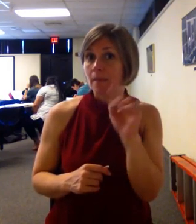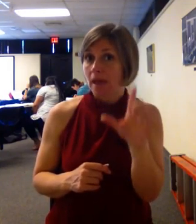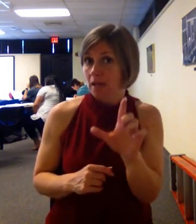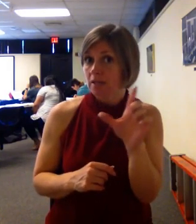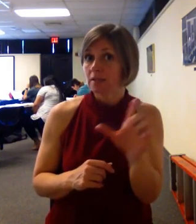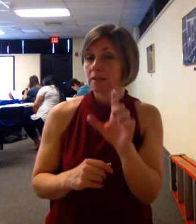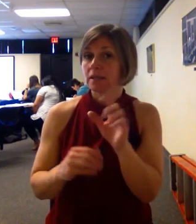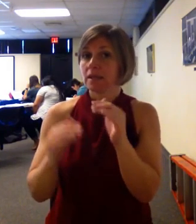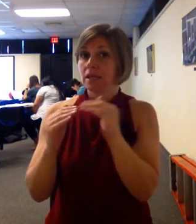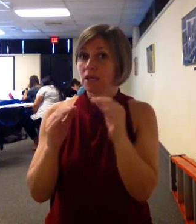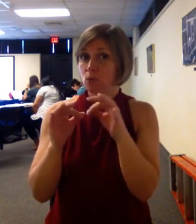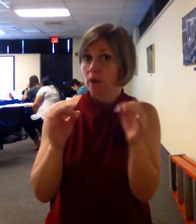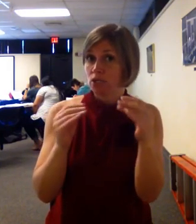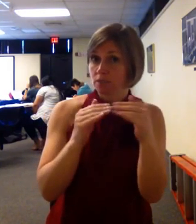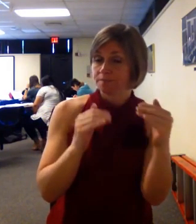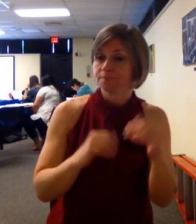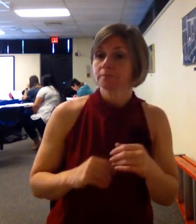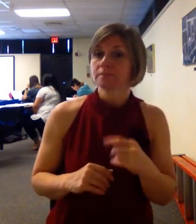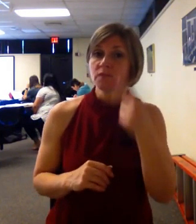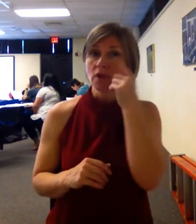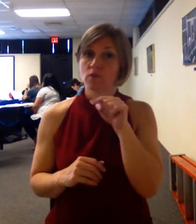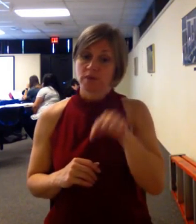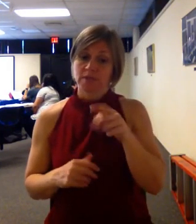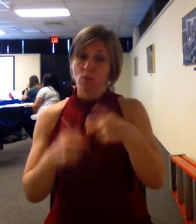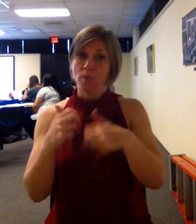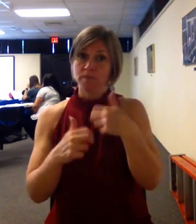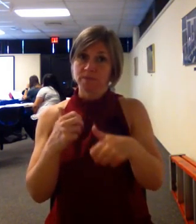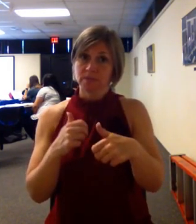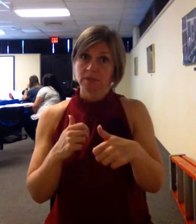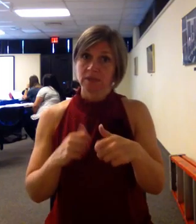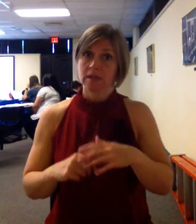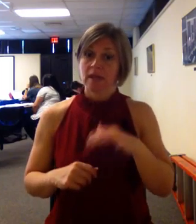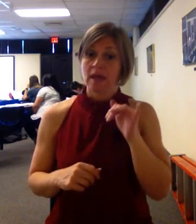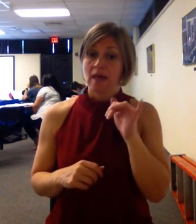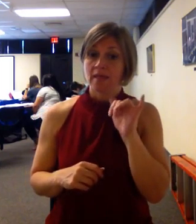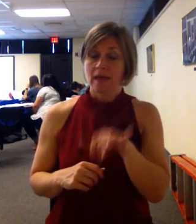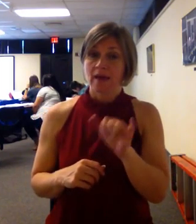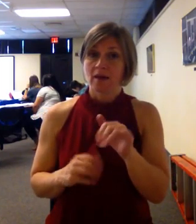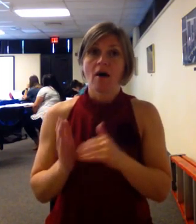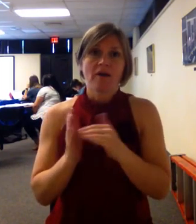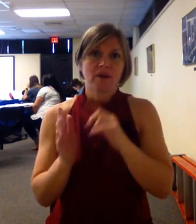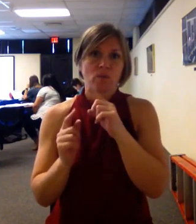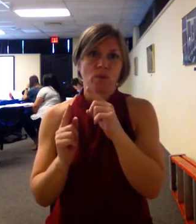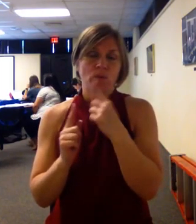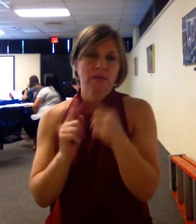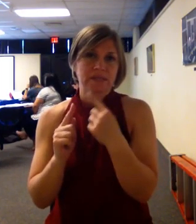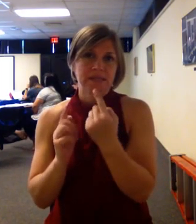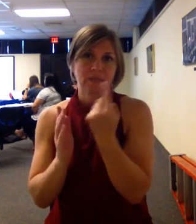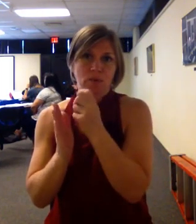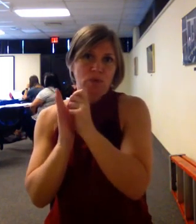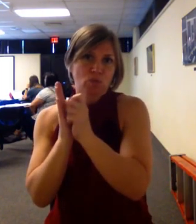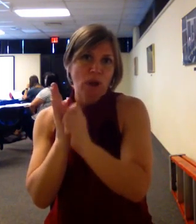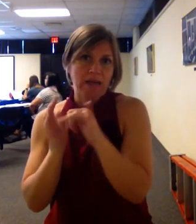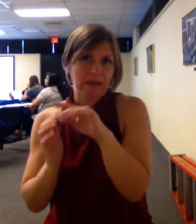it pertains then to these problems, because the way that the author writes this, a lot of times what he's focusing on is